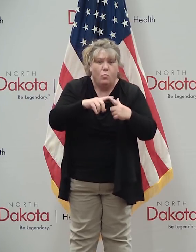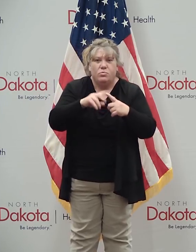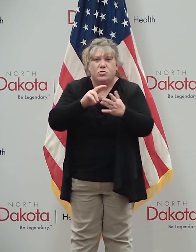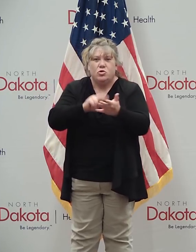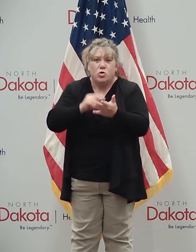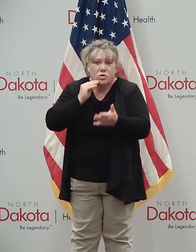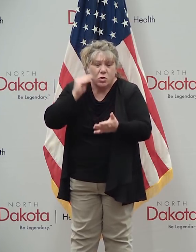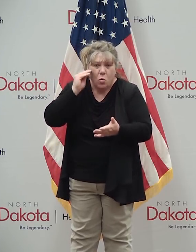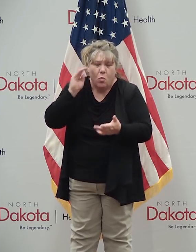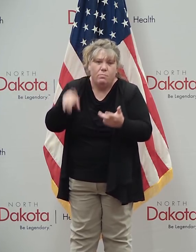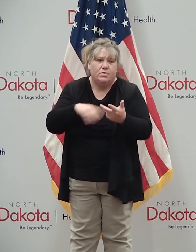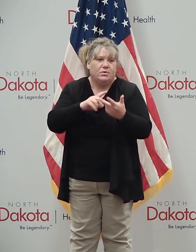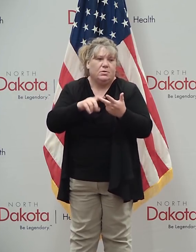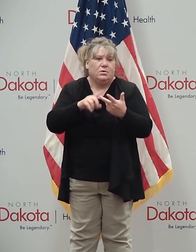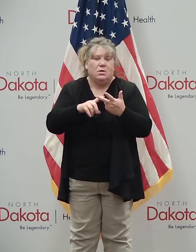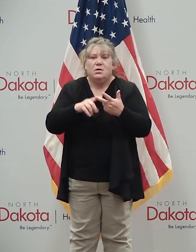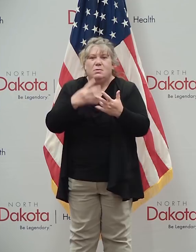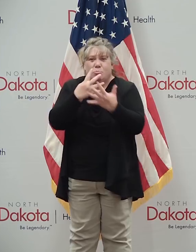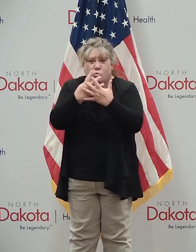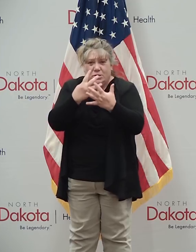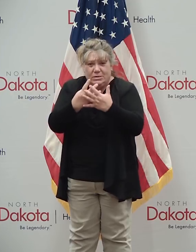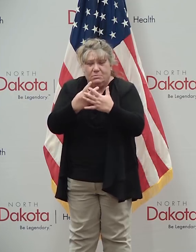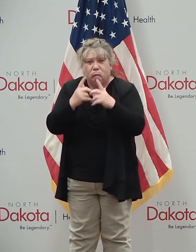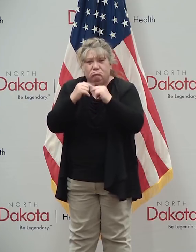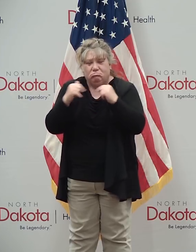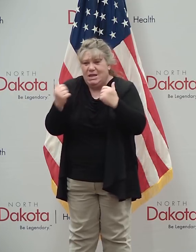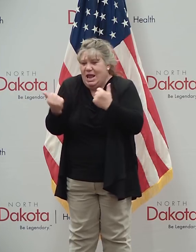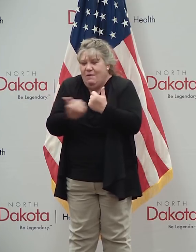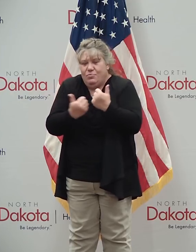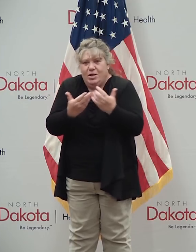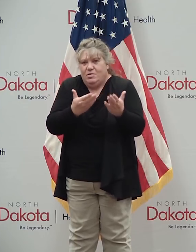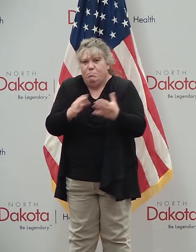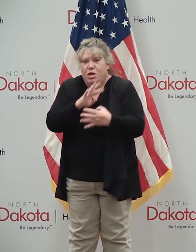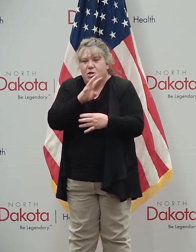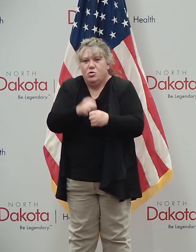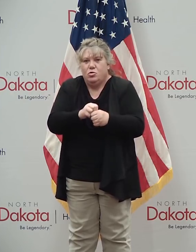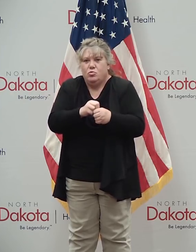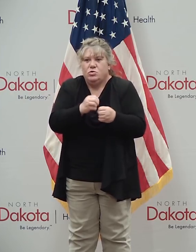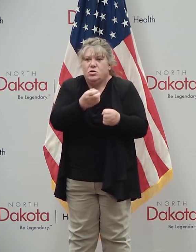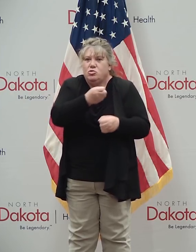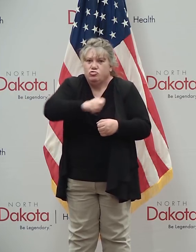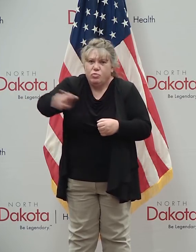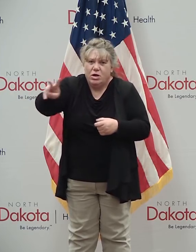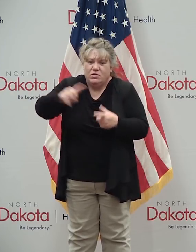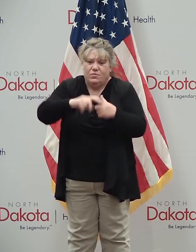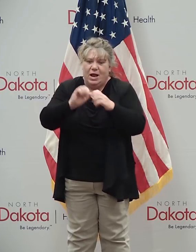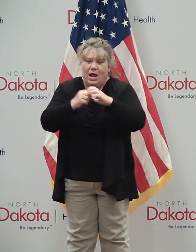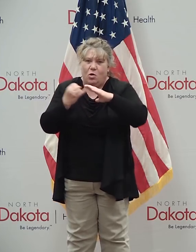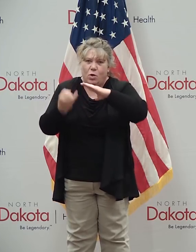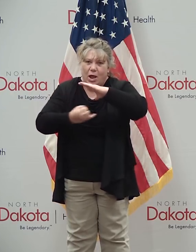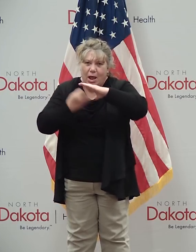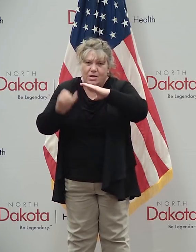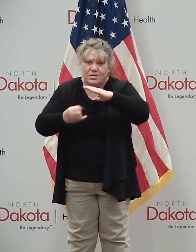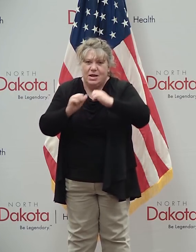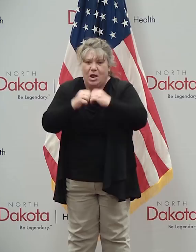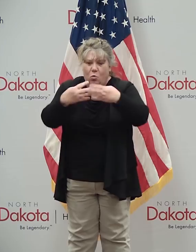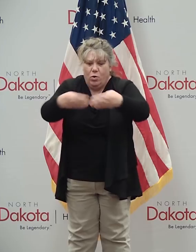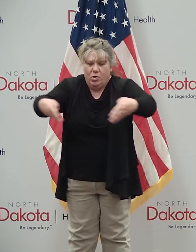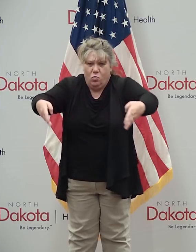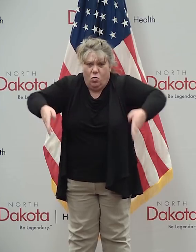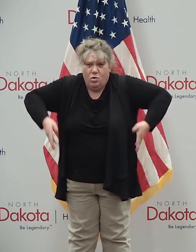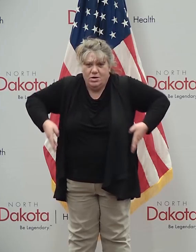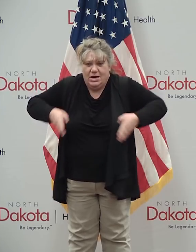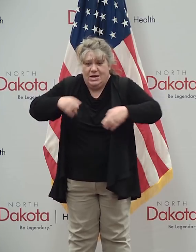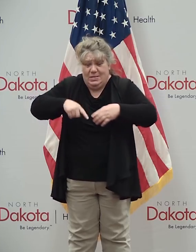care, correction systems, but everything in this plan includes transfer protocols, how we do isolation and quarantine protocols within